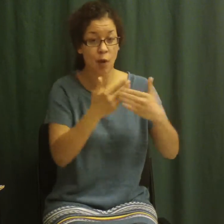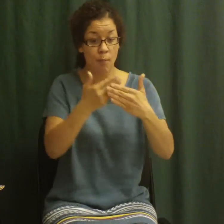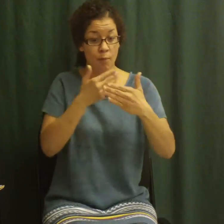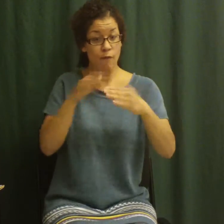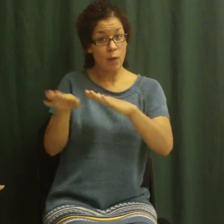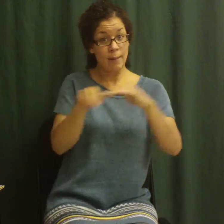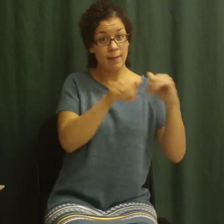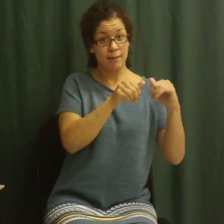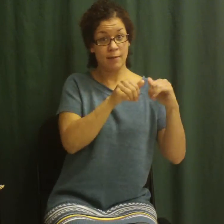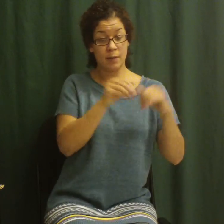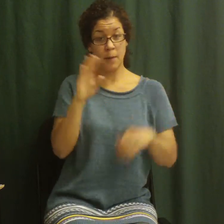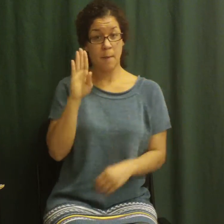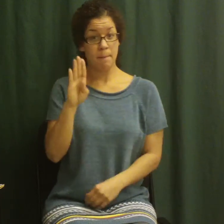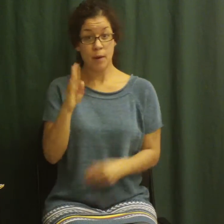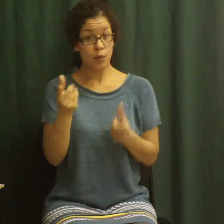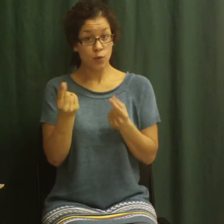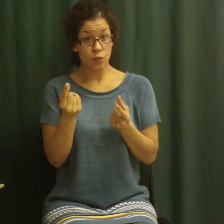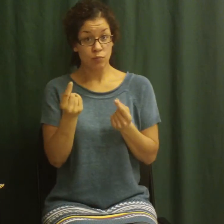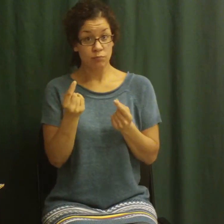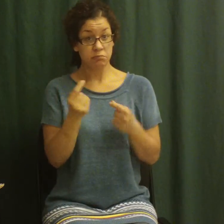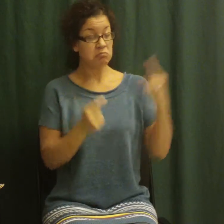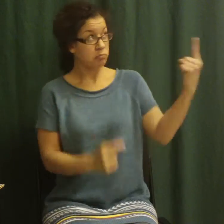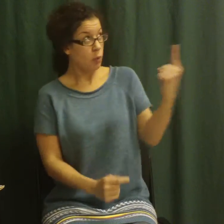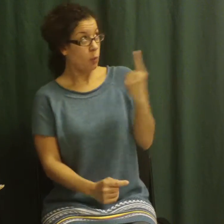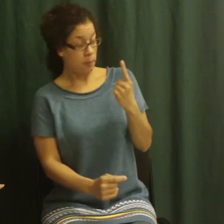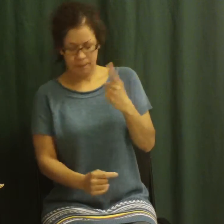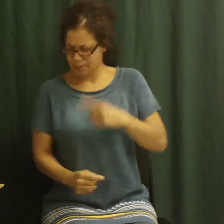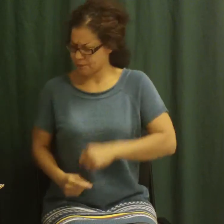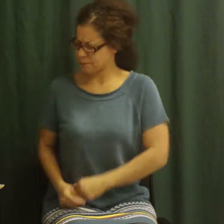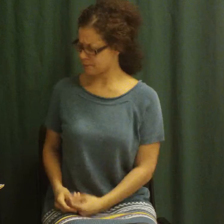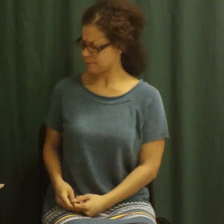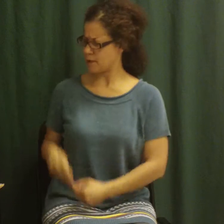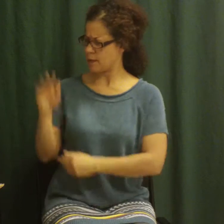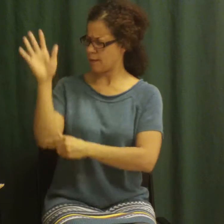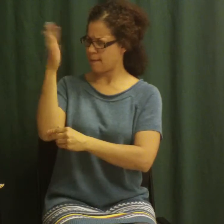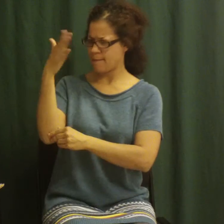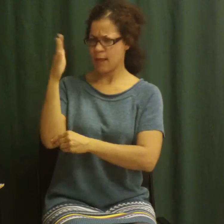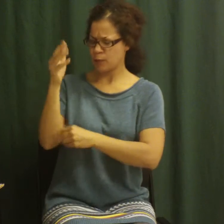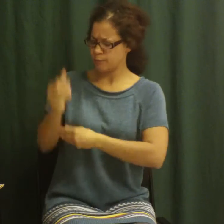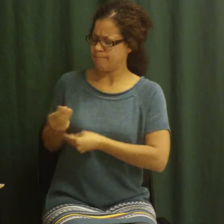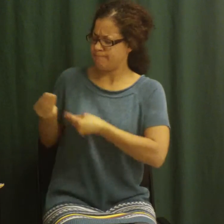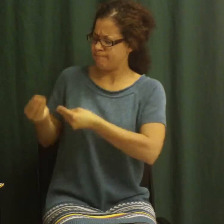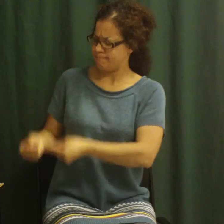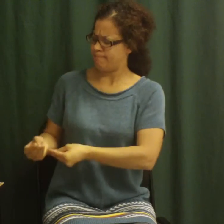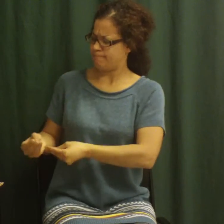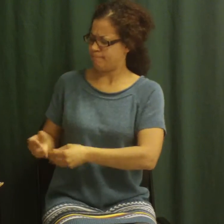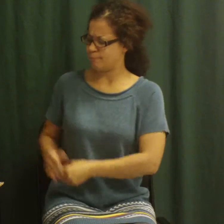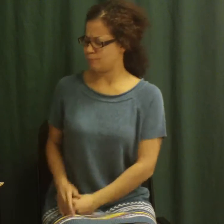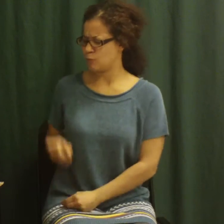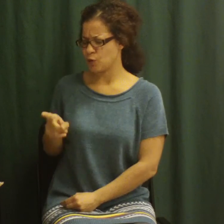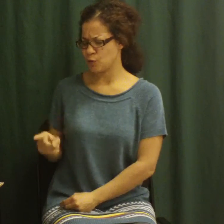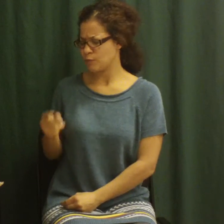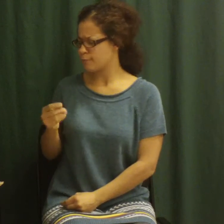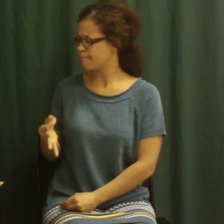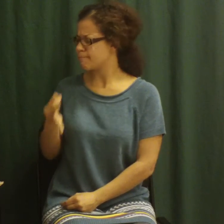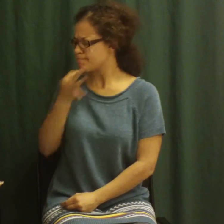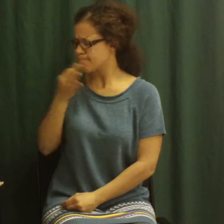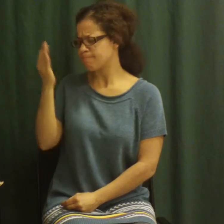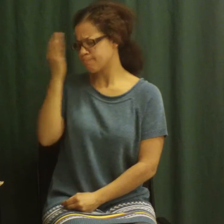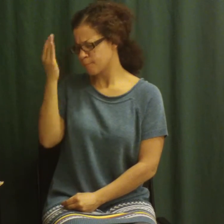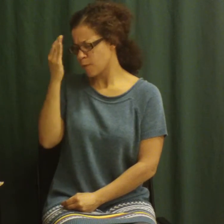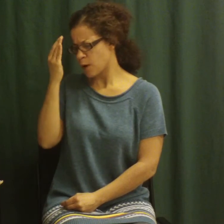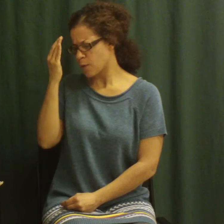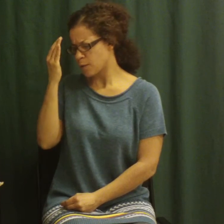me a flag and said, "You make a fine pirate, Jeremy Jacob. Guard that treasure well. We'll be back to